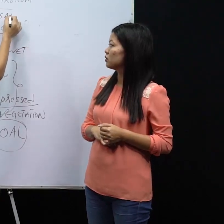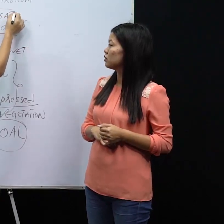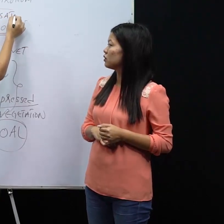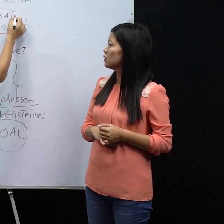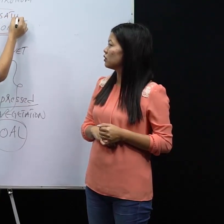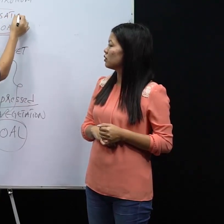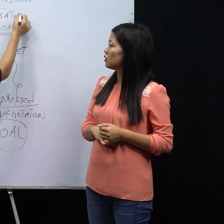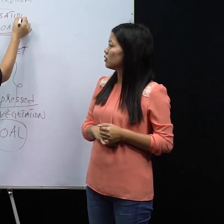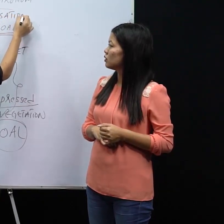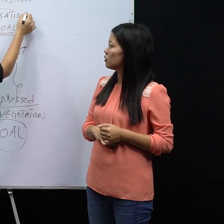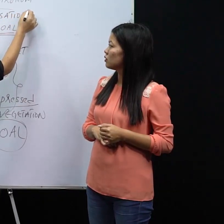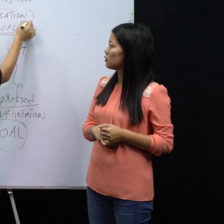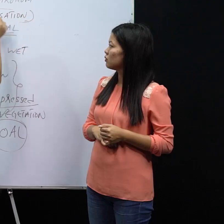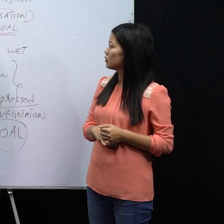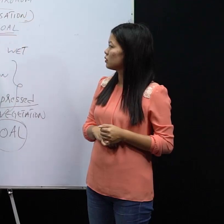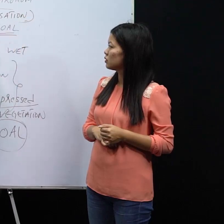Carbonization.